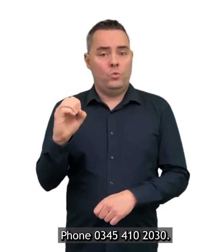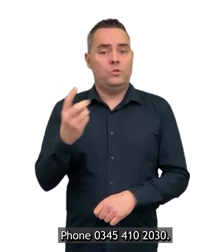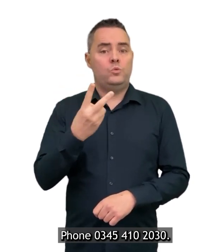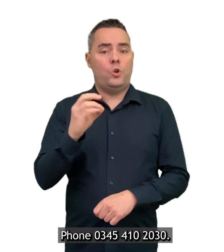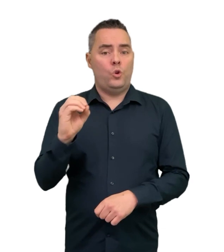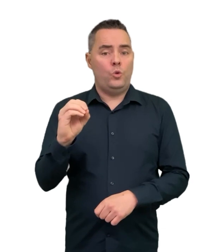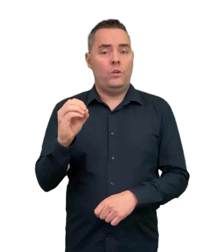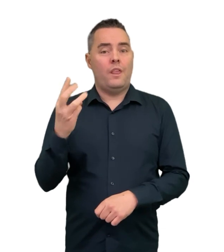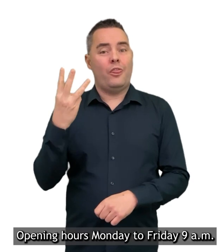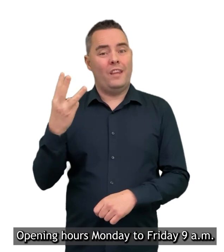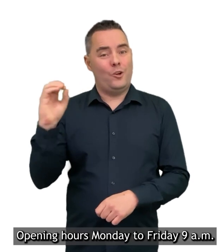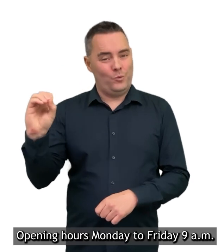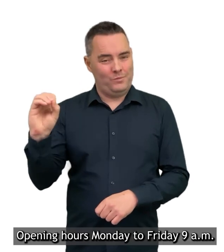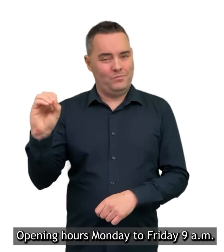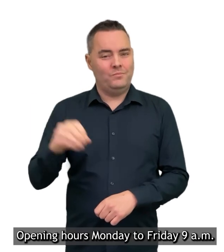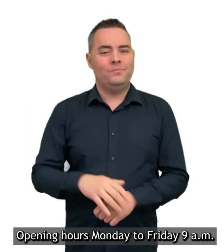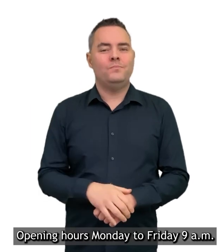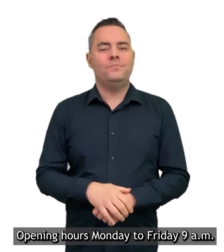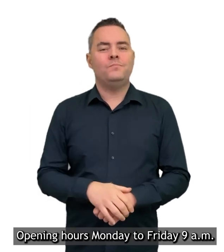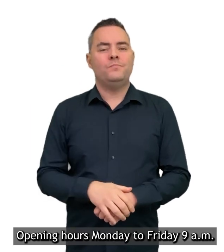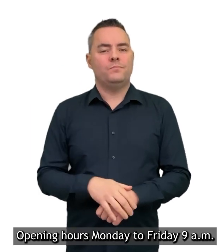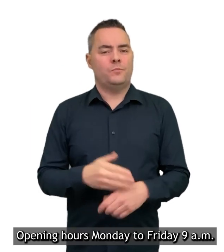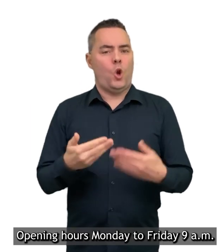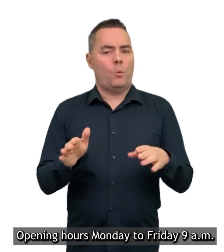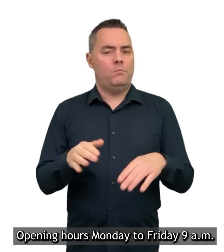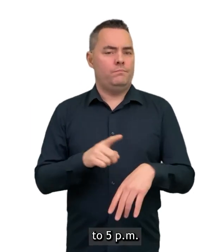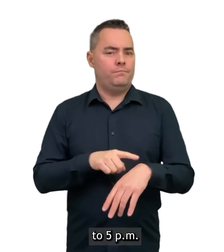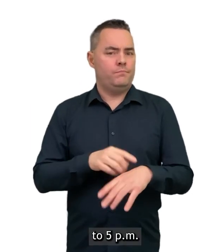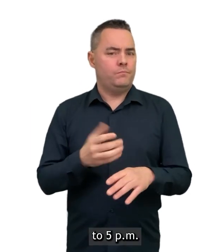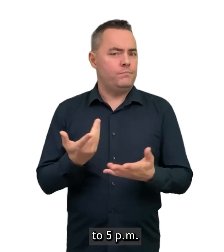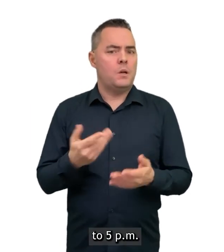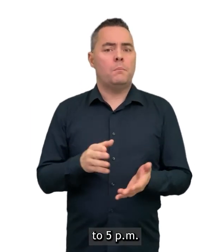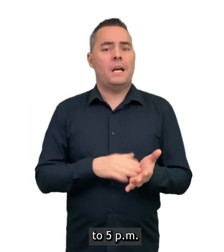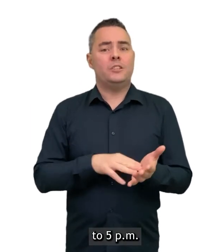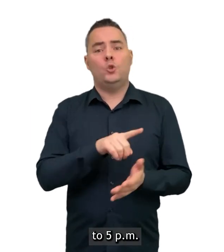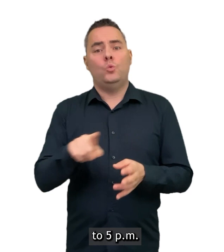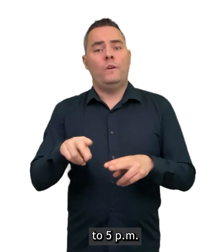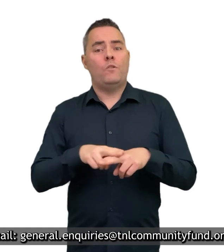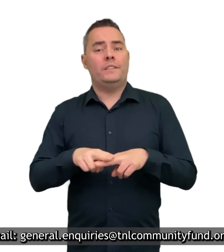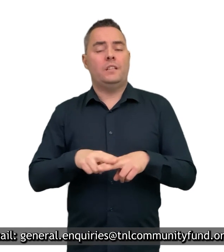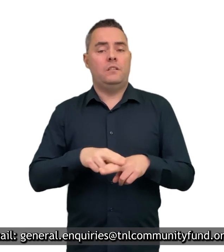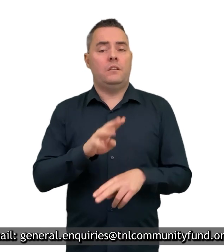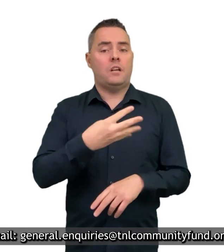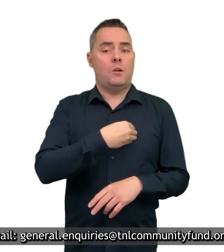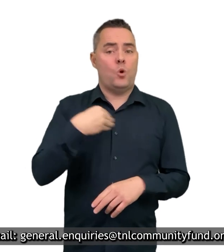2030. Opening hours Monday to Friday, 9 a.m. to 5 p.m. Email